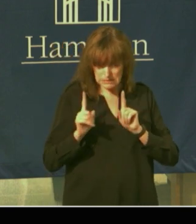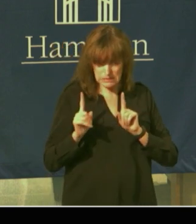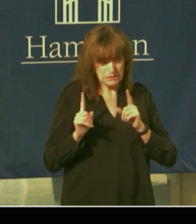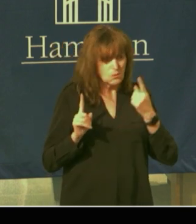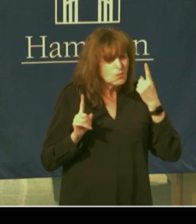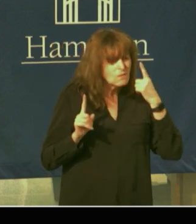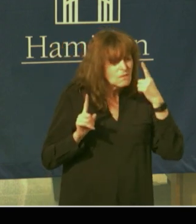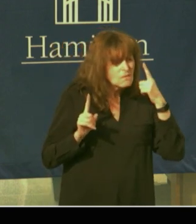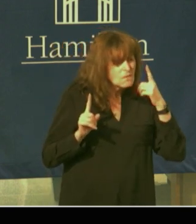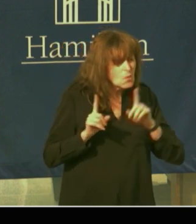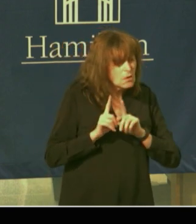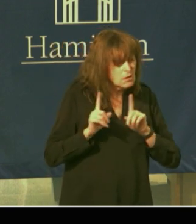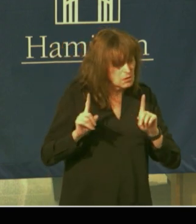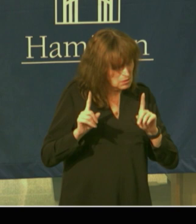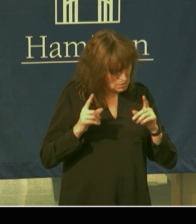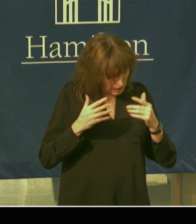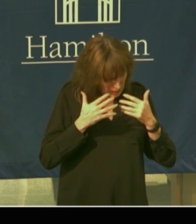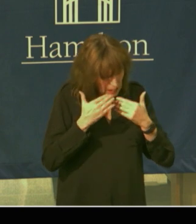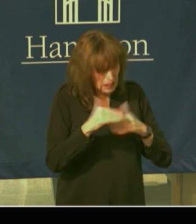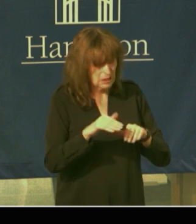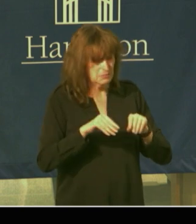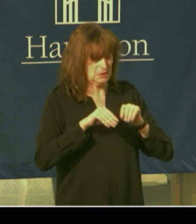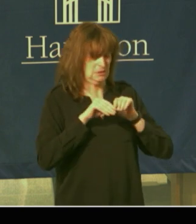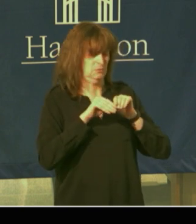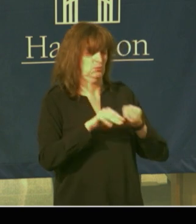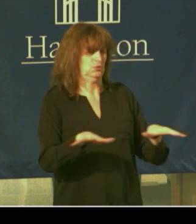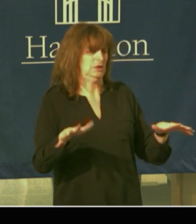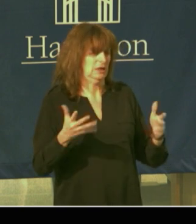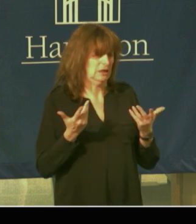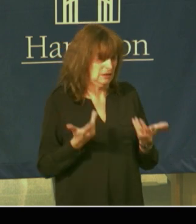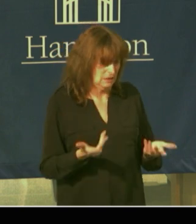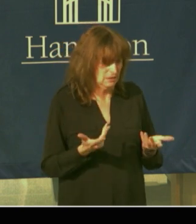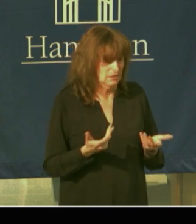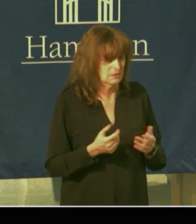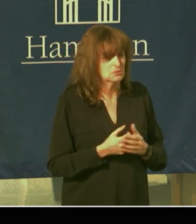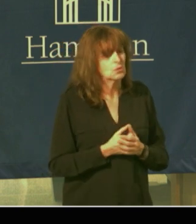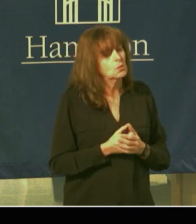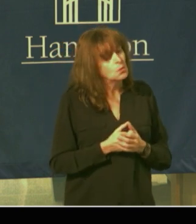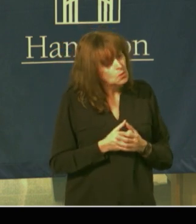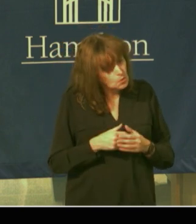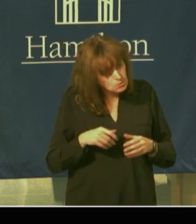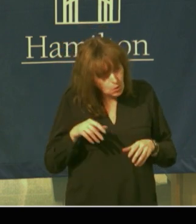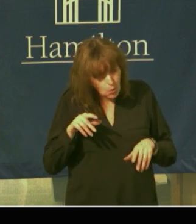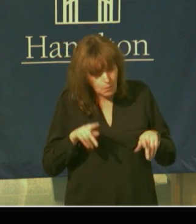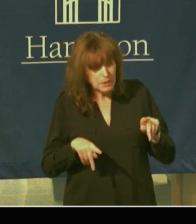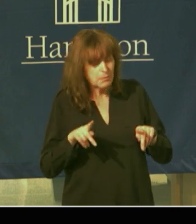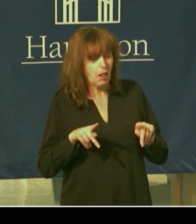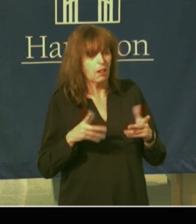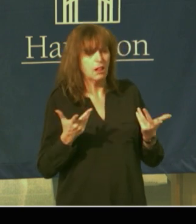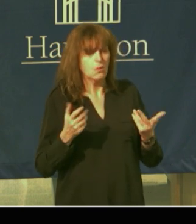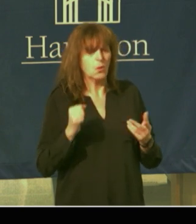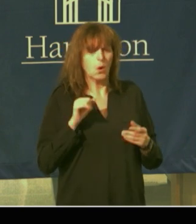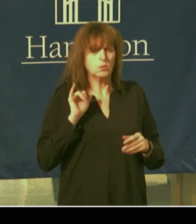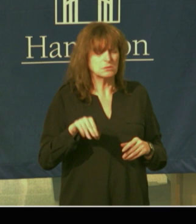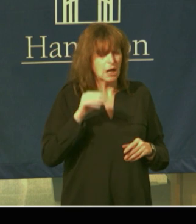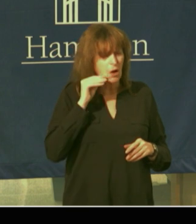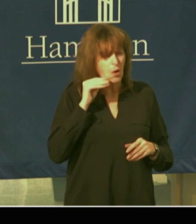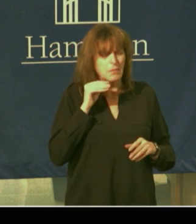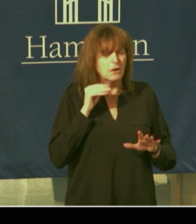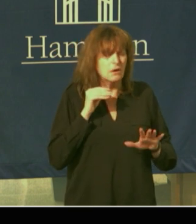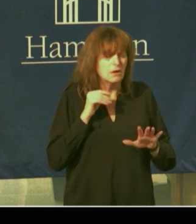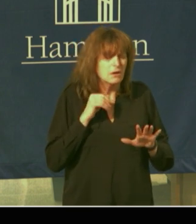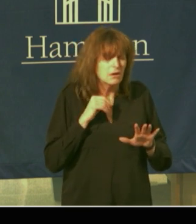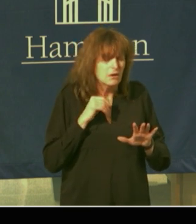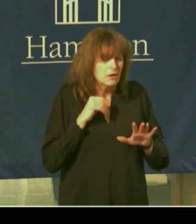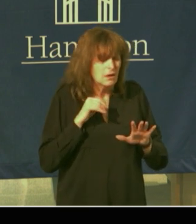don't know if we're ever 100% in, but this is acting like what's referred to as a droplet spread, i.e.,